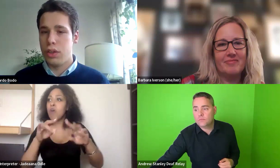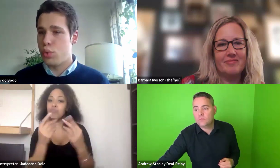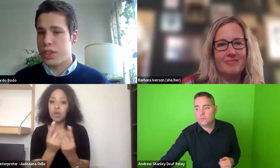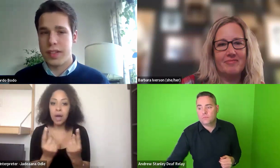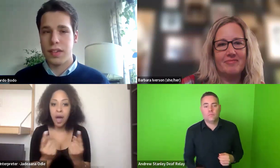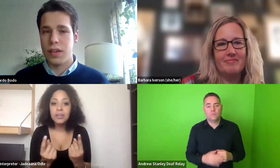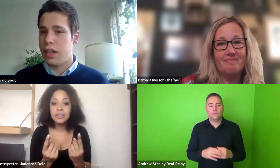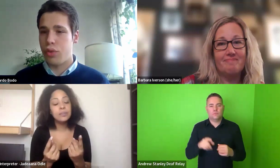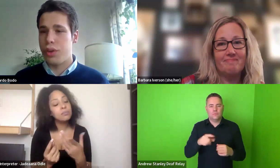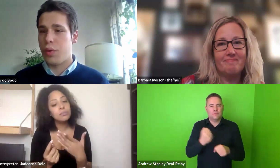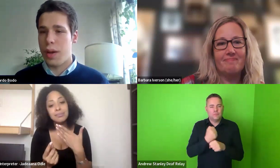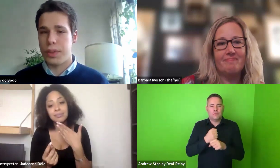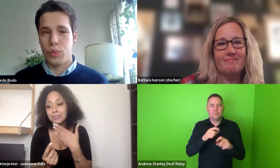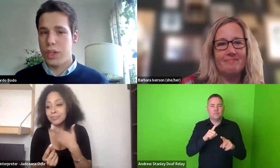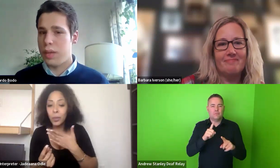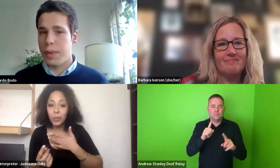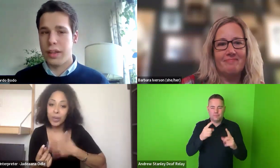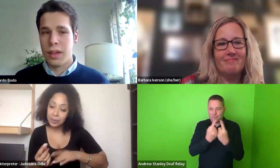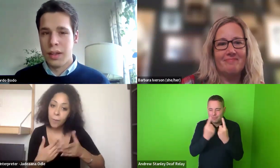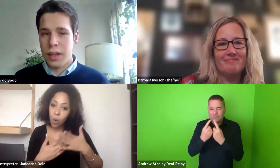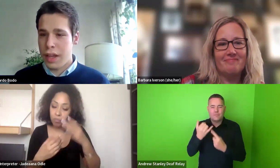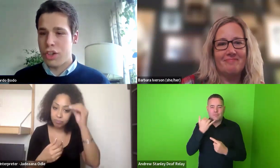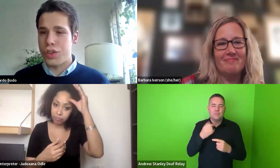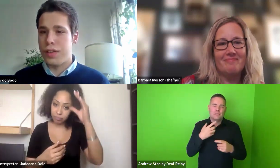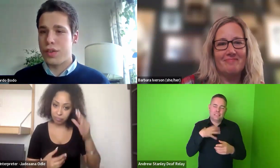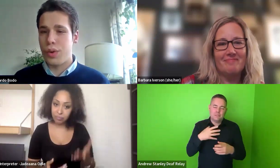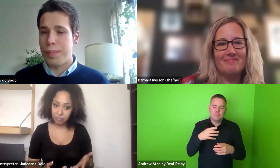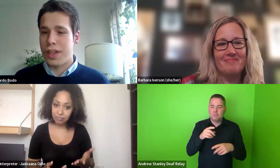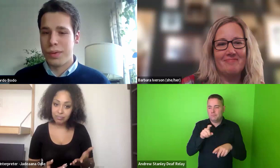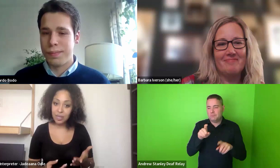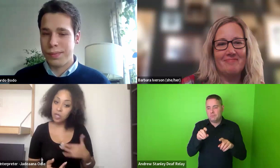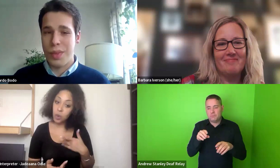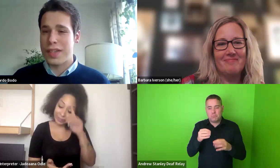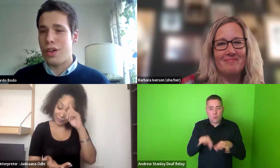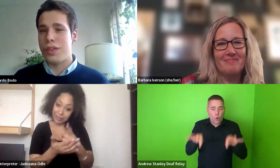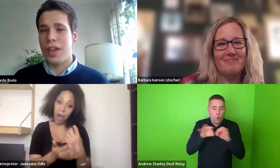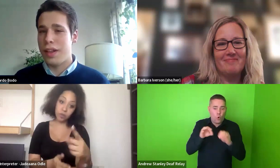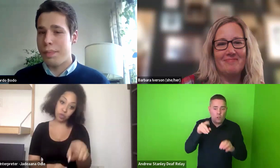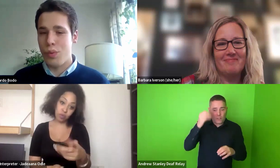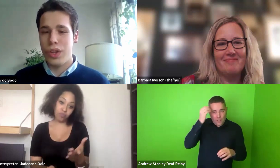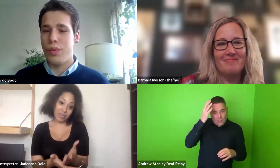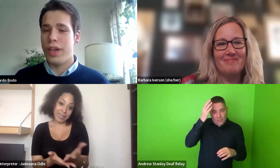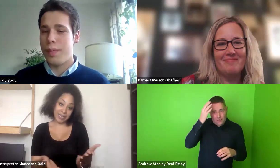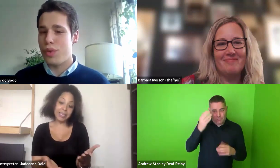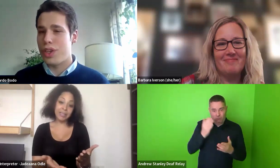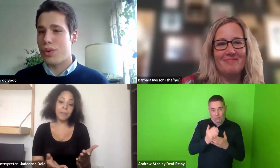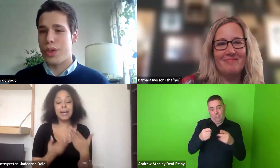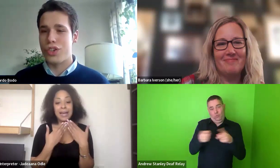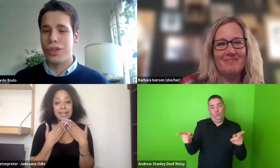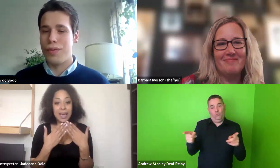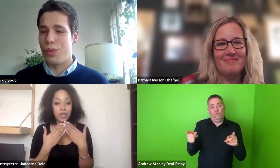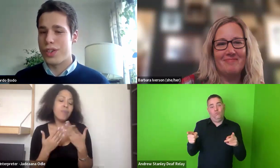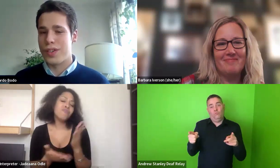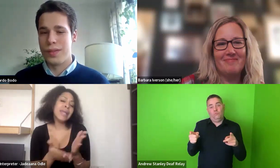in useless electronic crap that we keep buying. And the choice needs to happen now. Thanks a lot, and I'd be really, really happy to